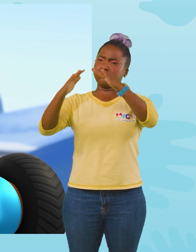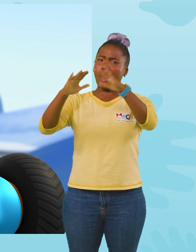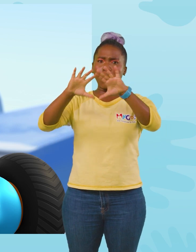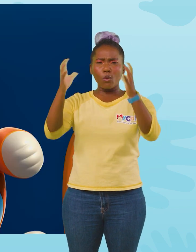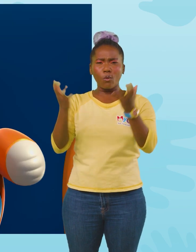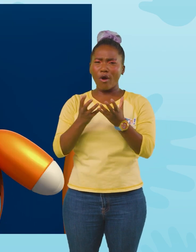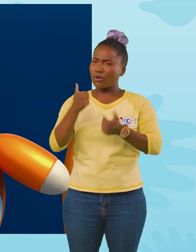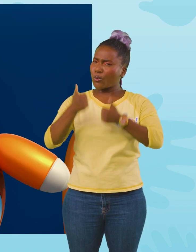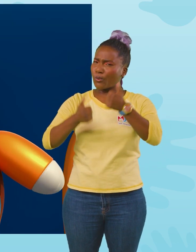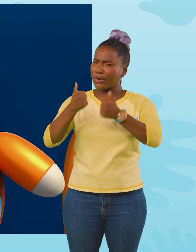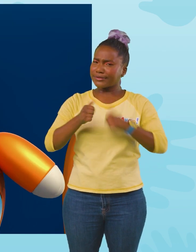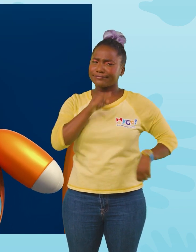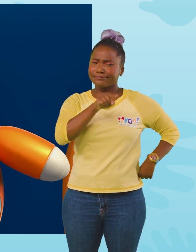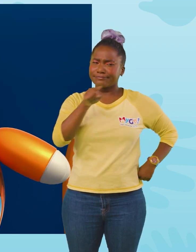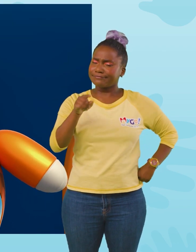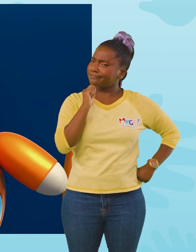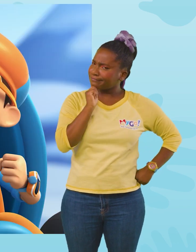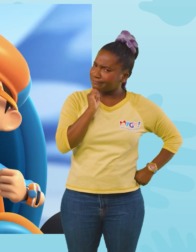world?